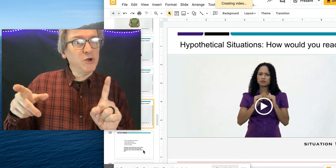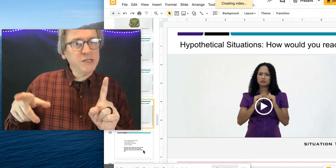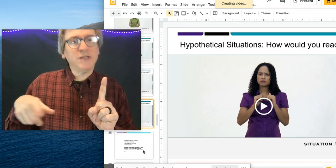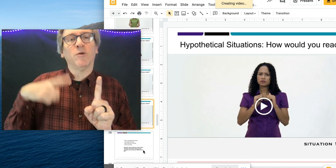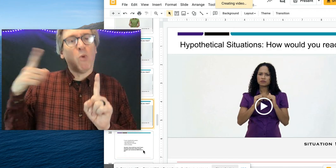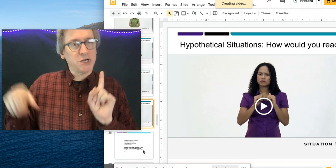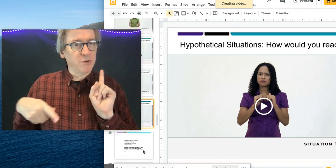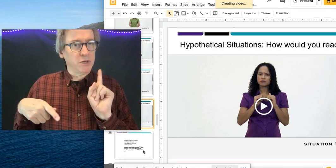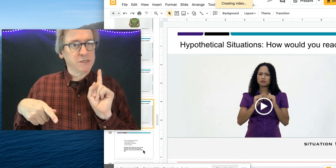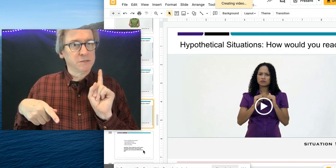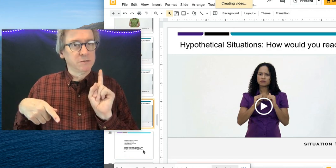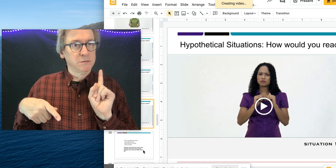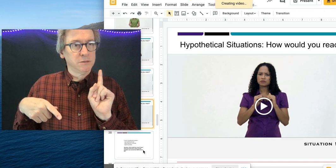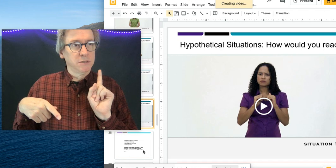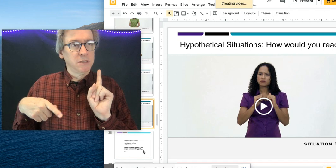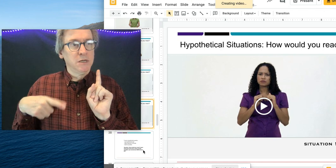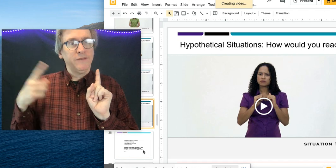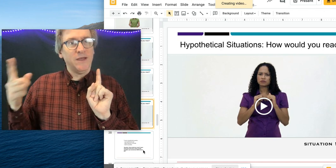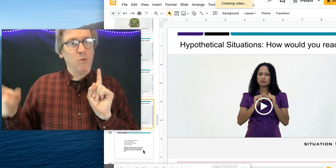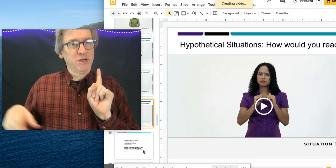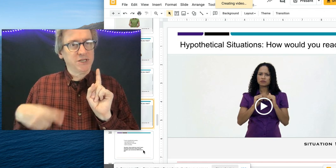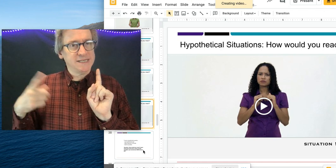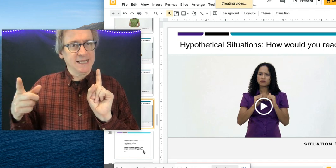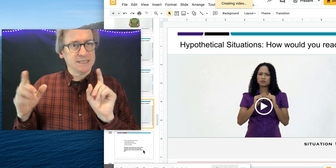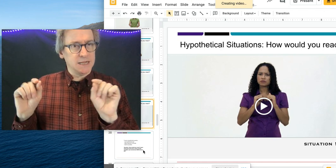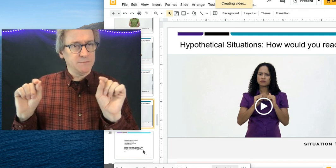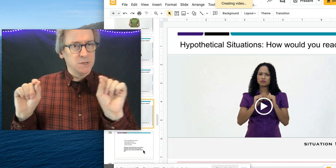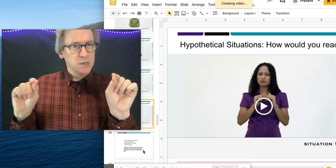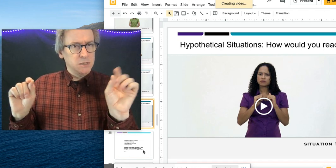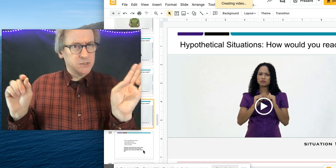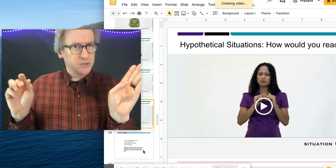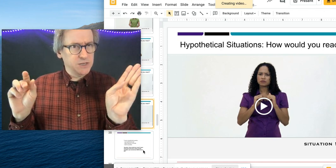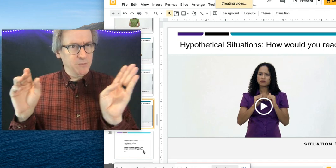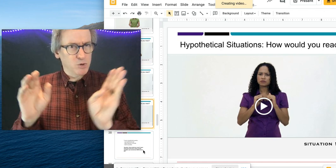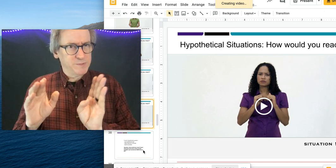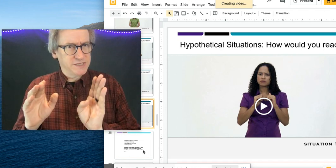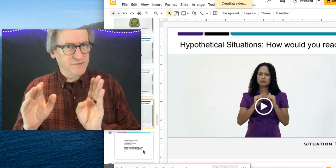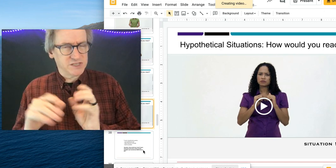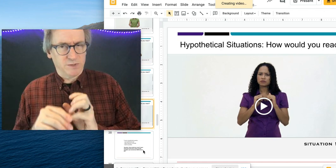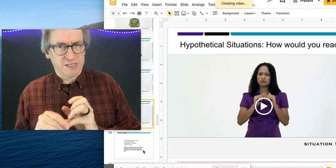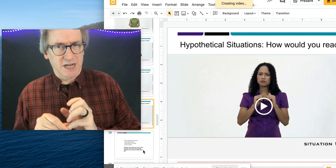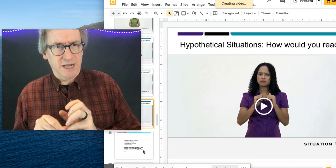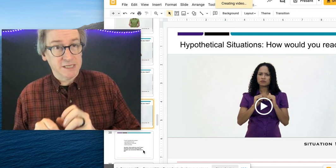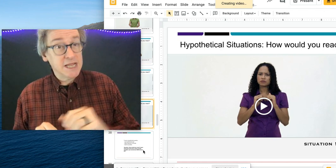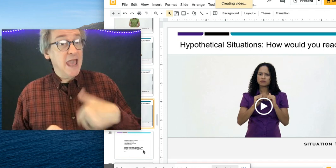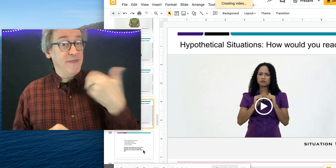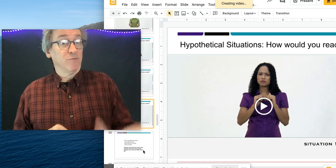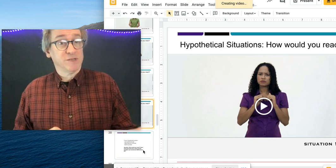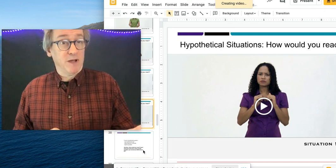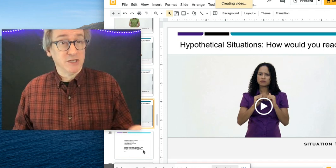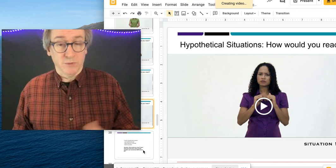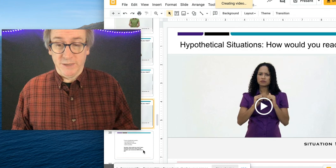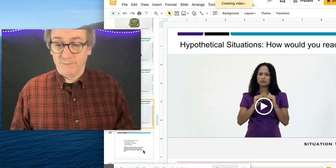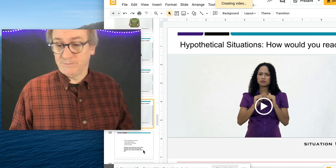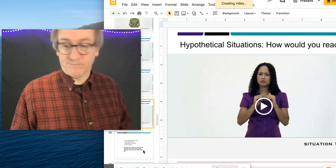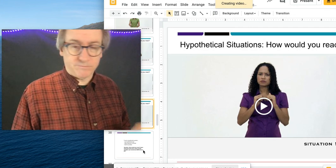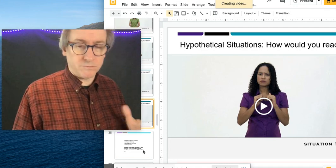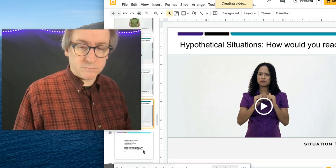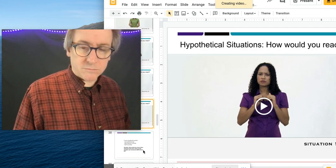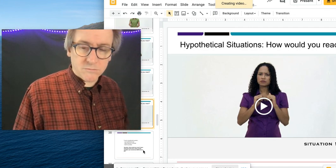it's good to watch it once, then watch it the second time to get more specifics of what the signing is, and then respond to